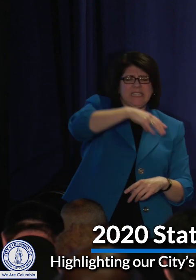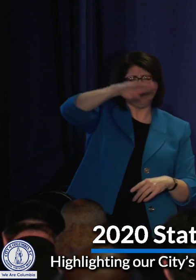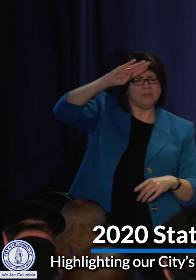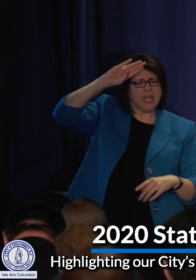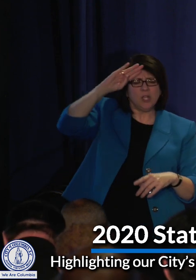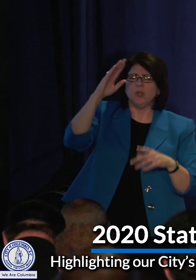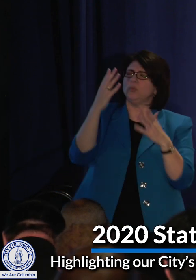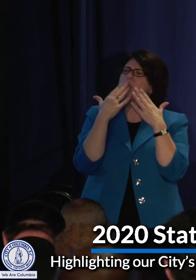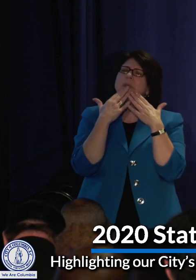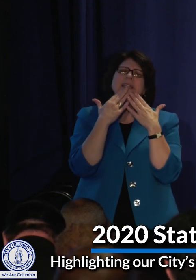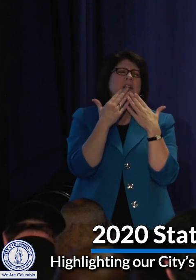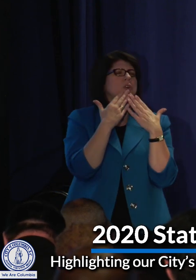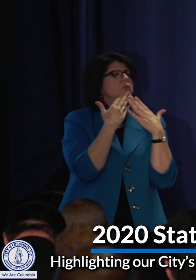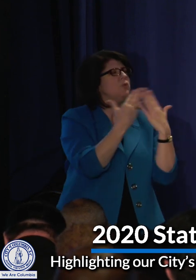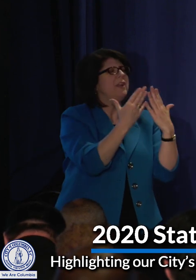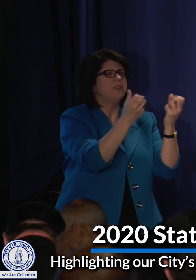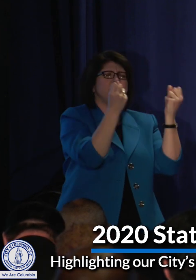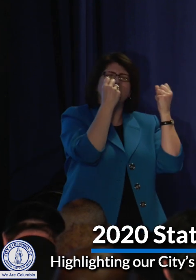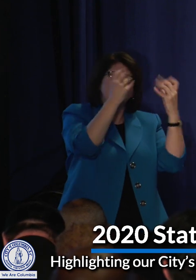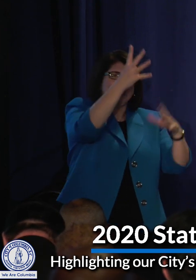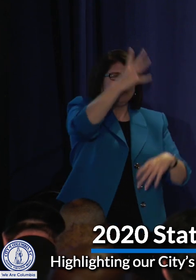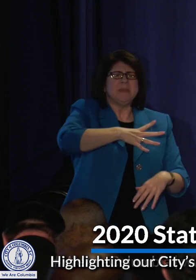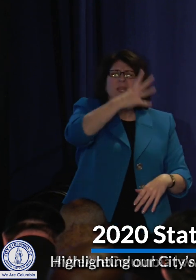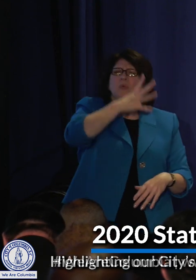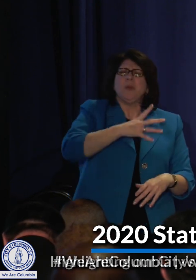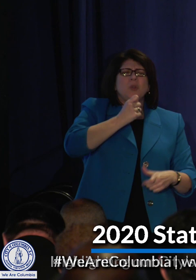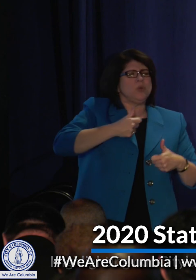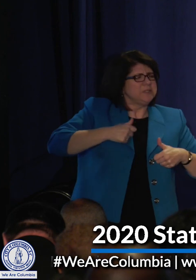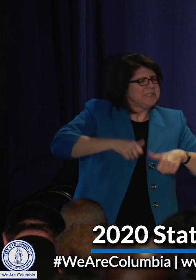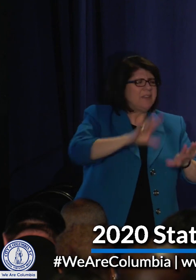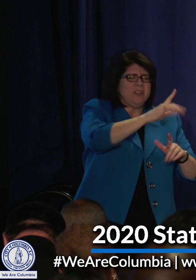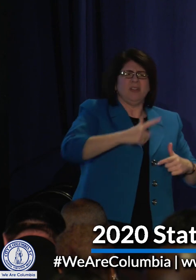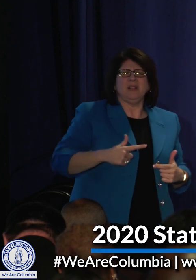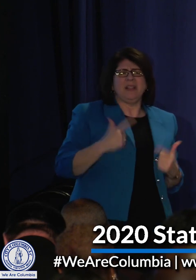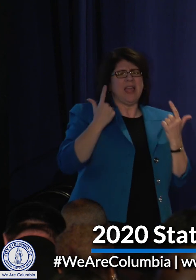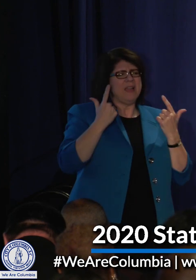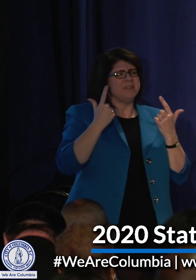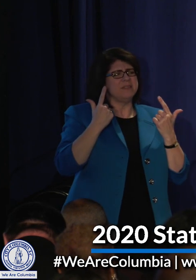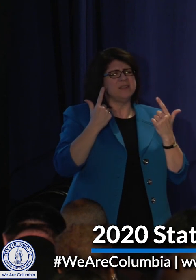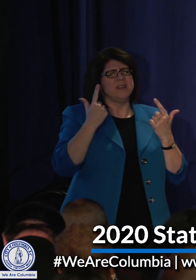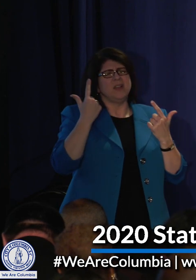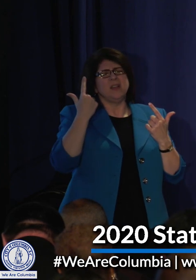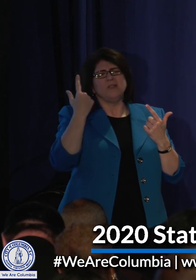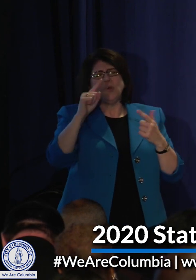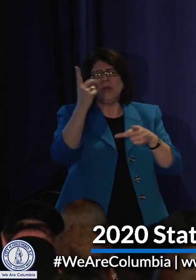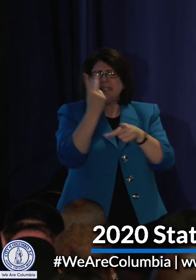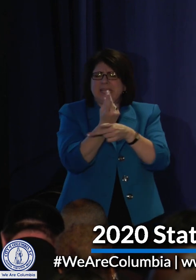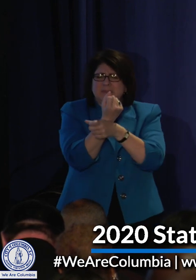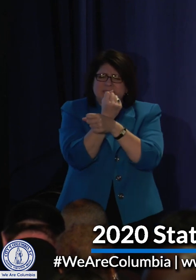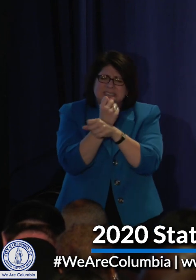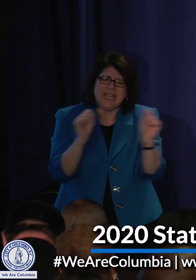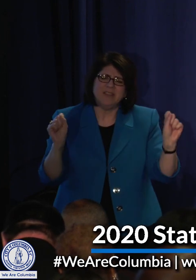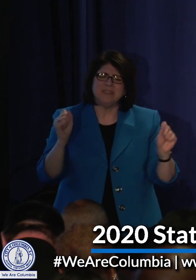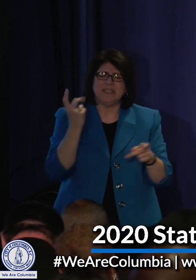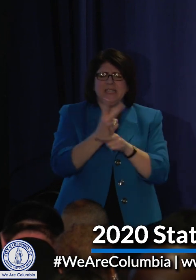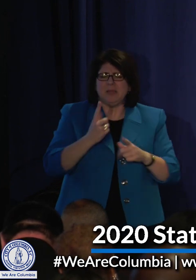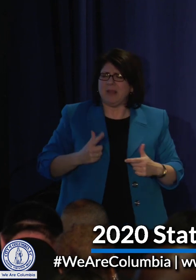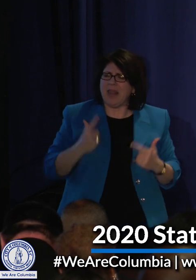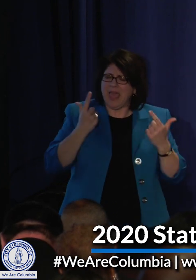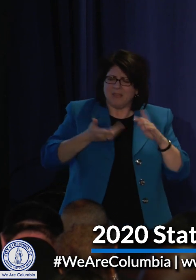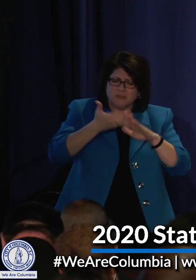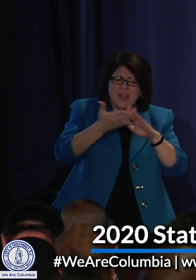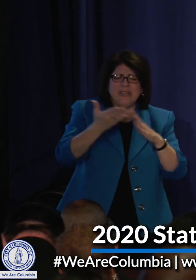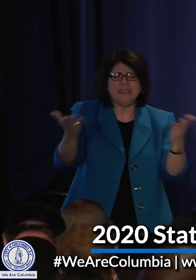Lord, we are grateful for men and women who put their lives on the line for the safety and quality of life in this city